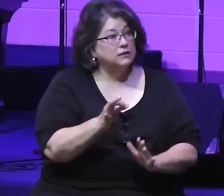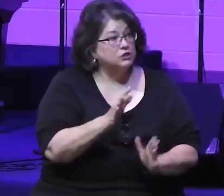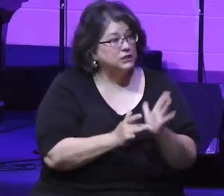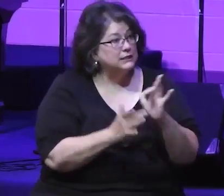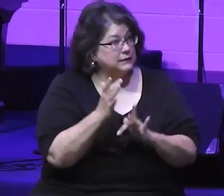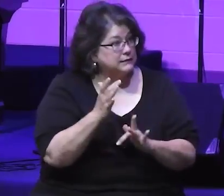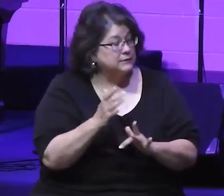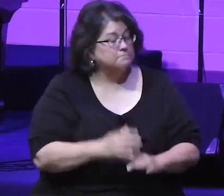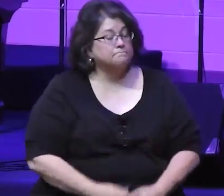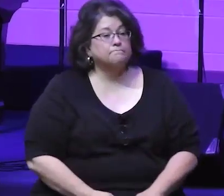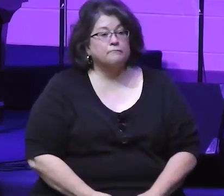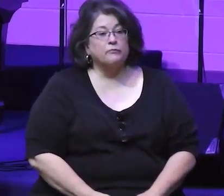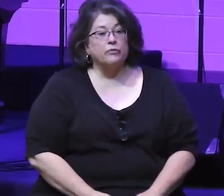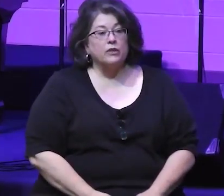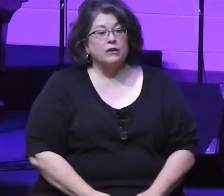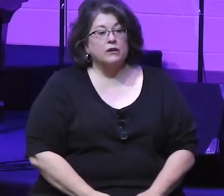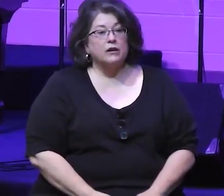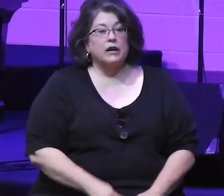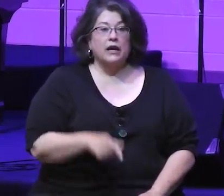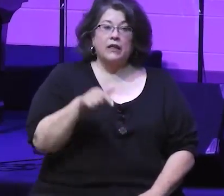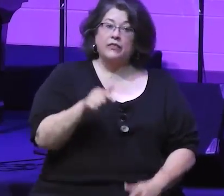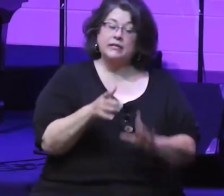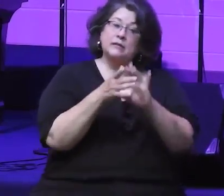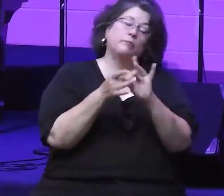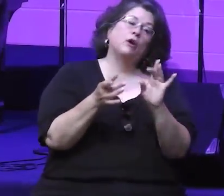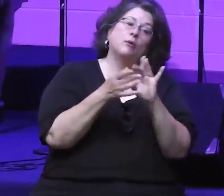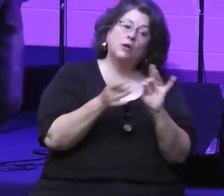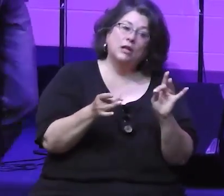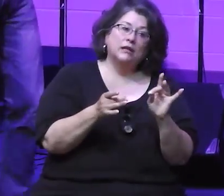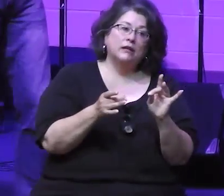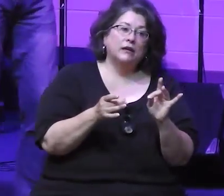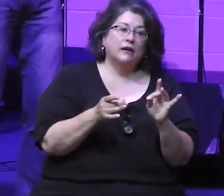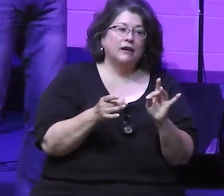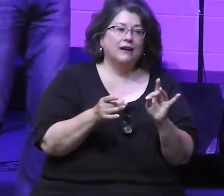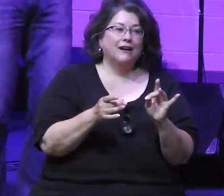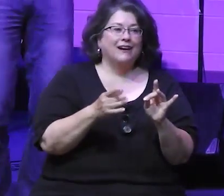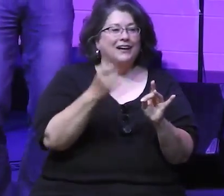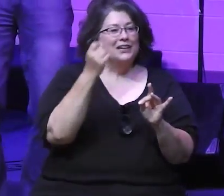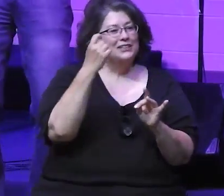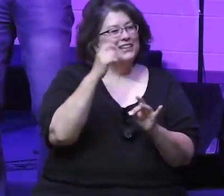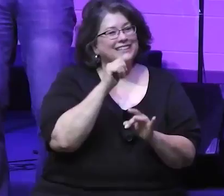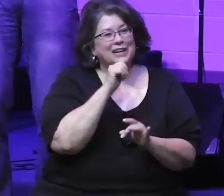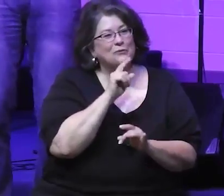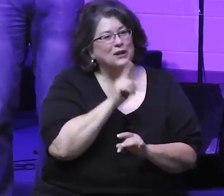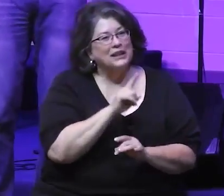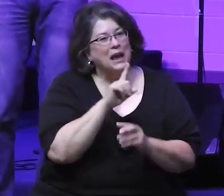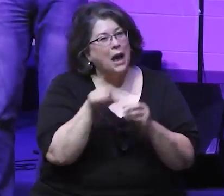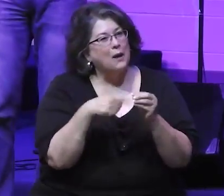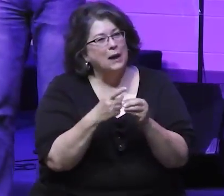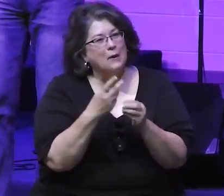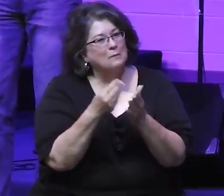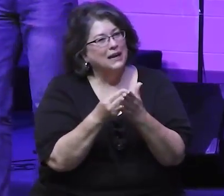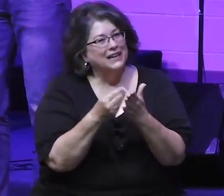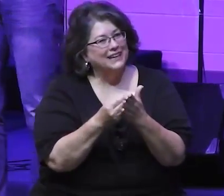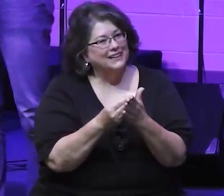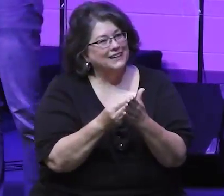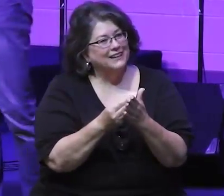And I want to suggest that this parable is actually not about money. I don't think it's about money